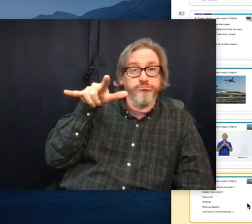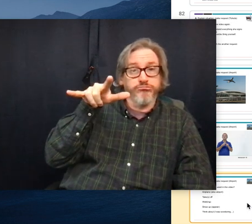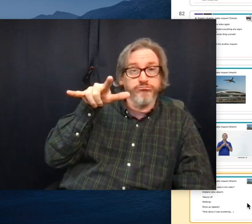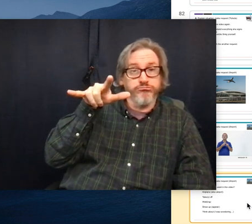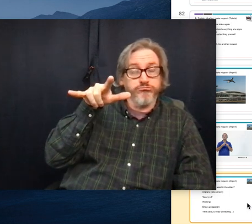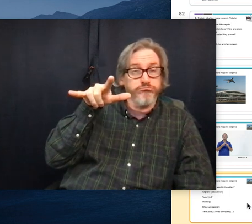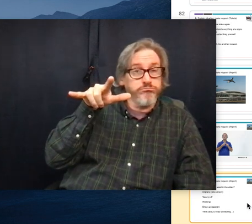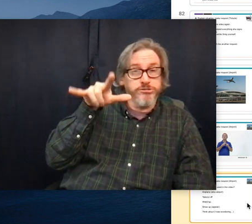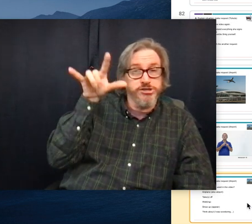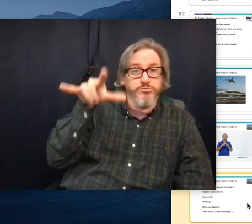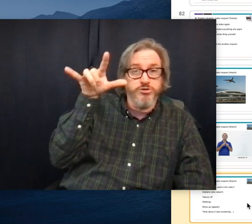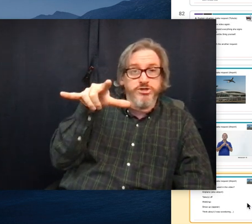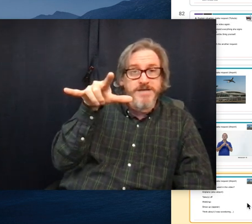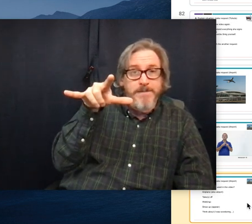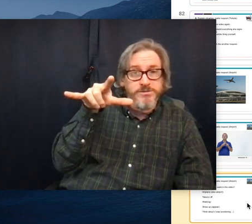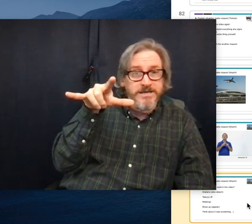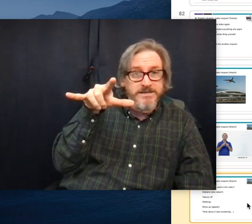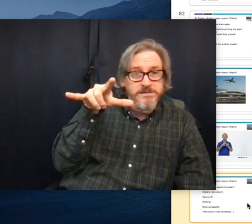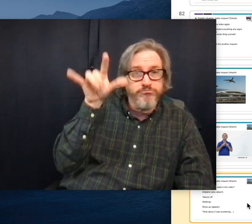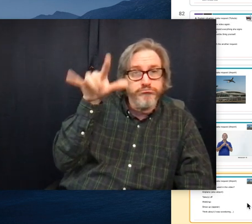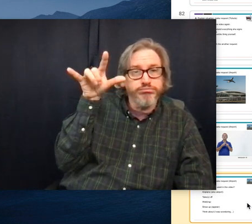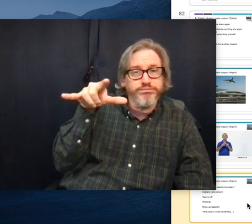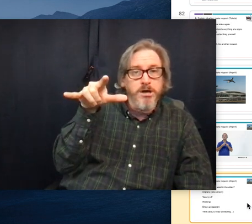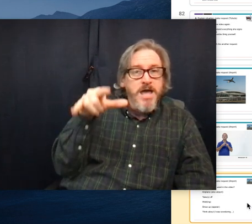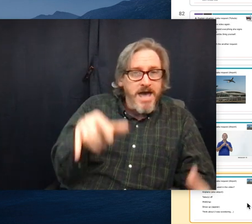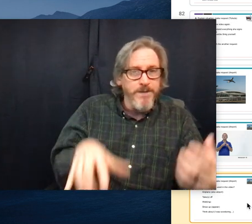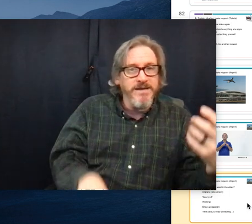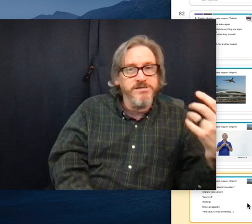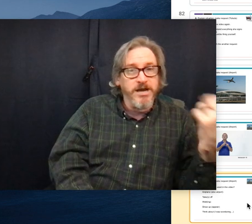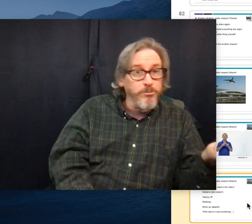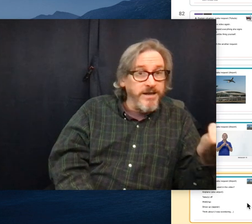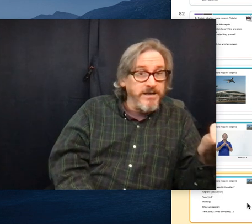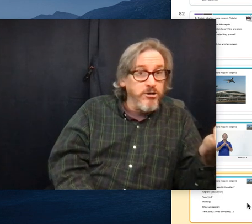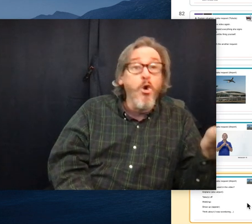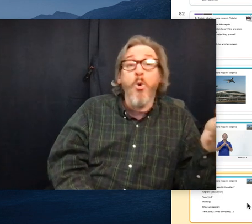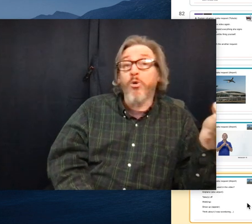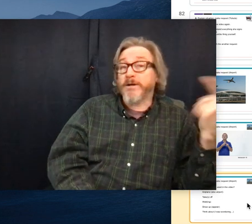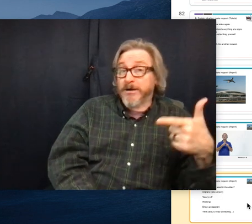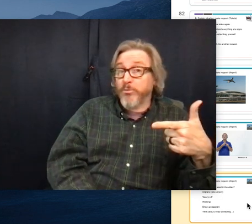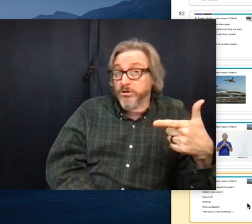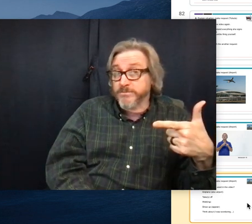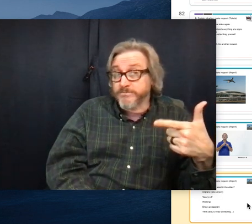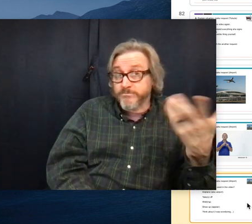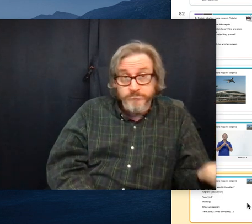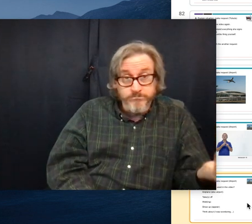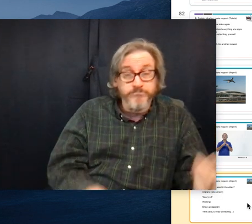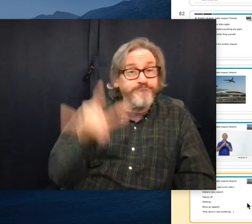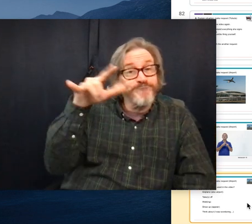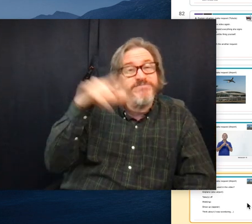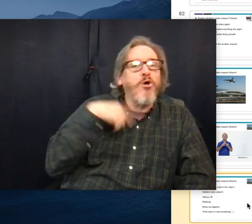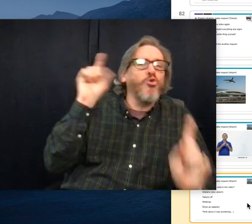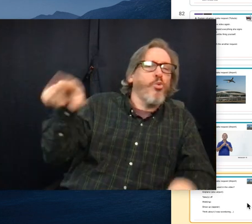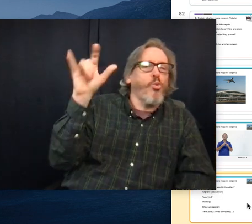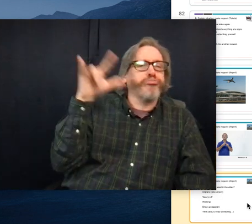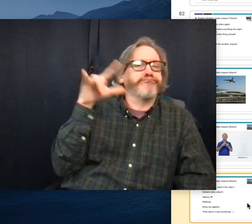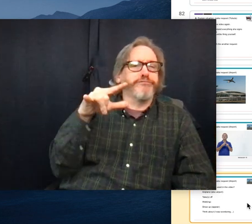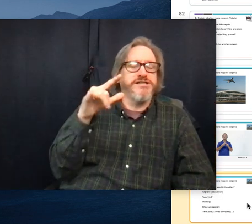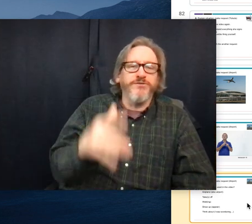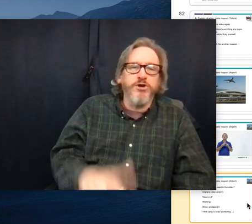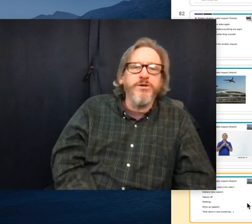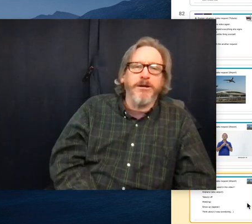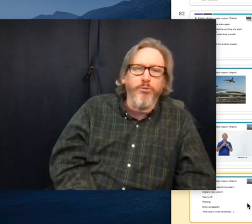Performance, show. Mm-hmm. We've done actor, show. And it comes up and back, up and